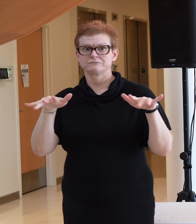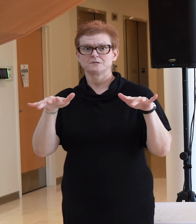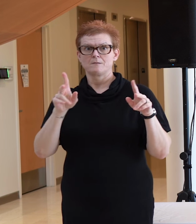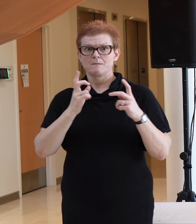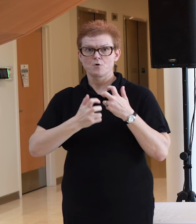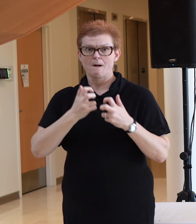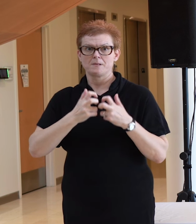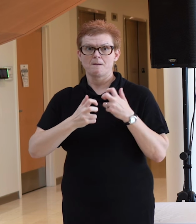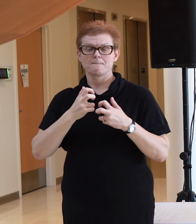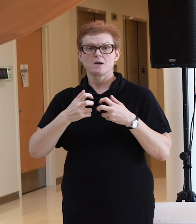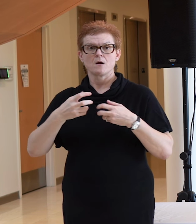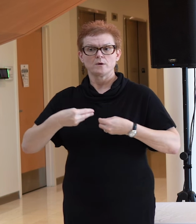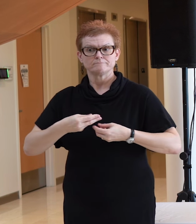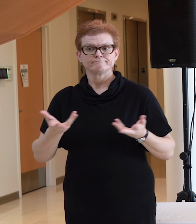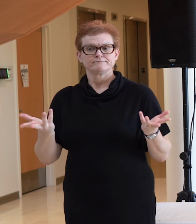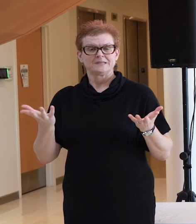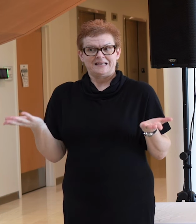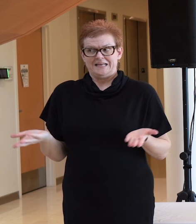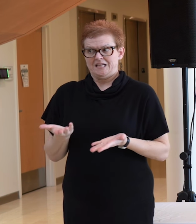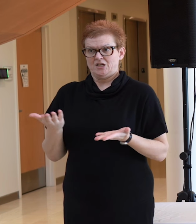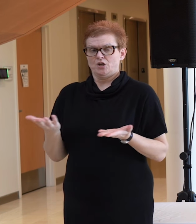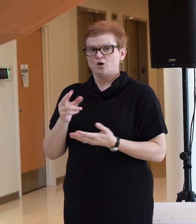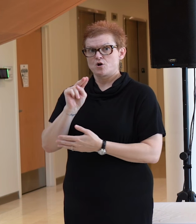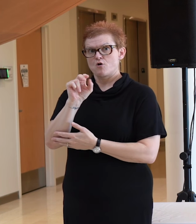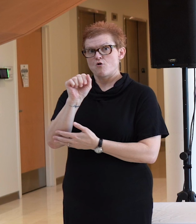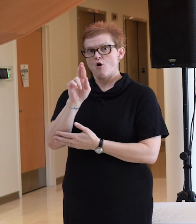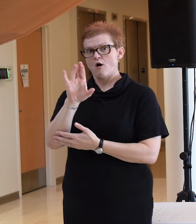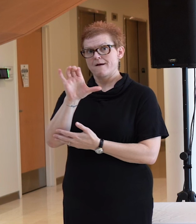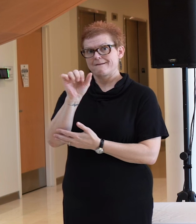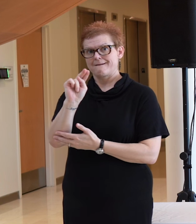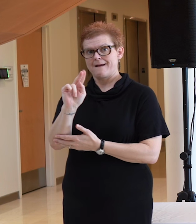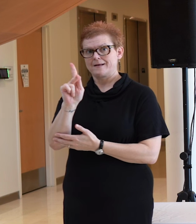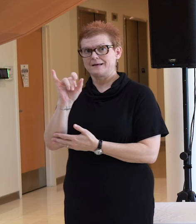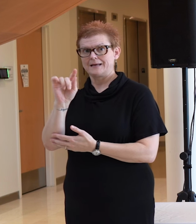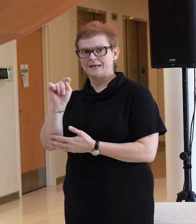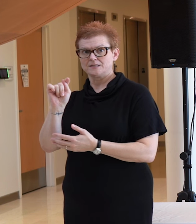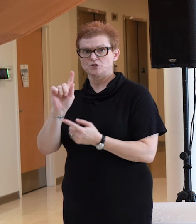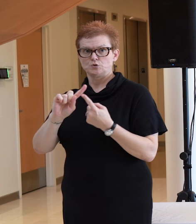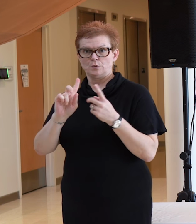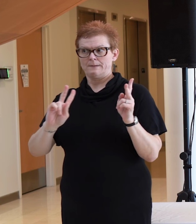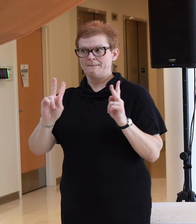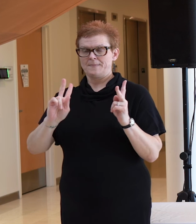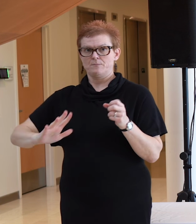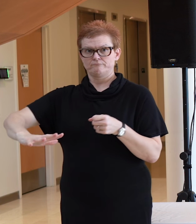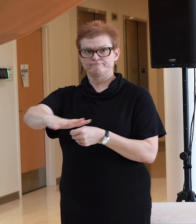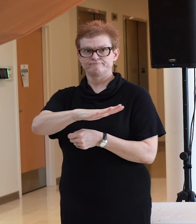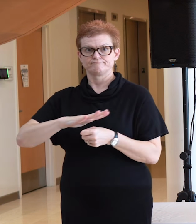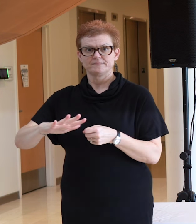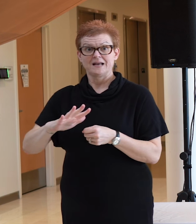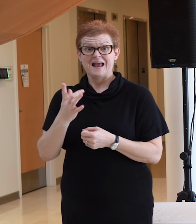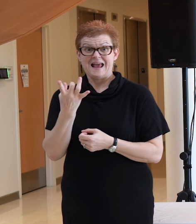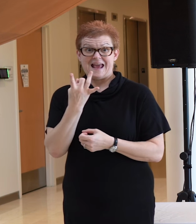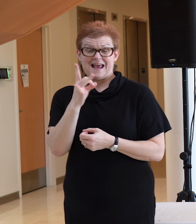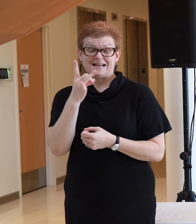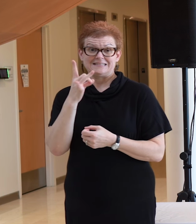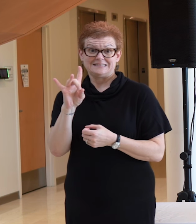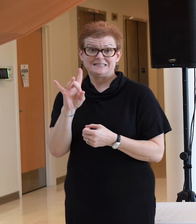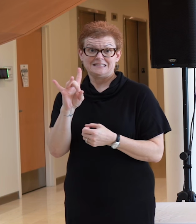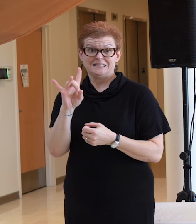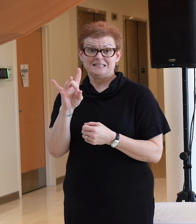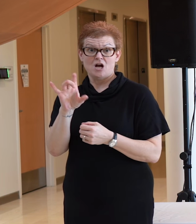Health distributed 1,500 Narcan kits to the public and administered more than 1,800 Narcan